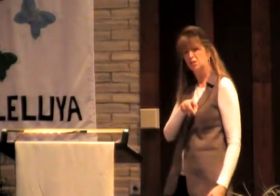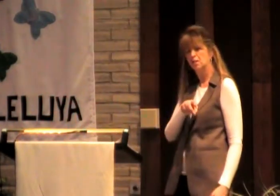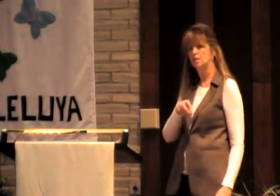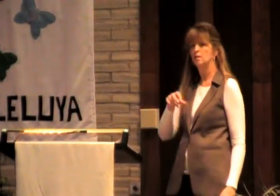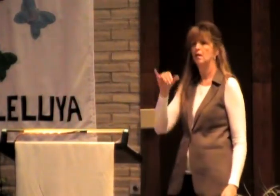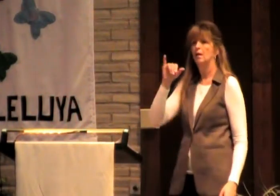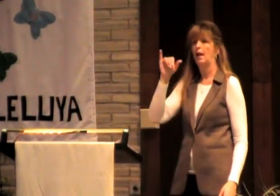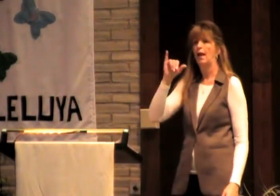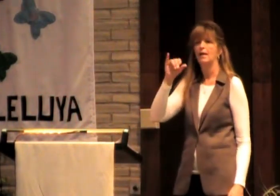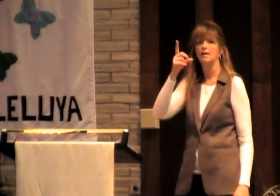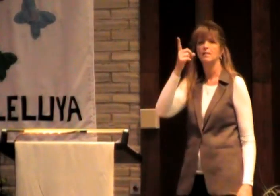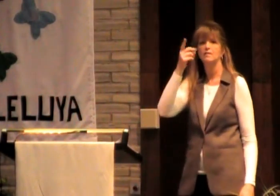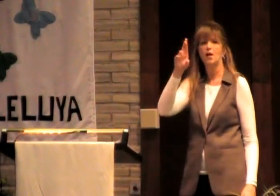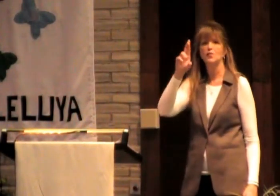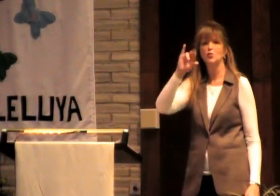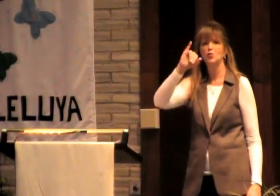things,